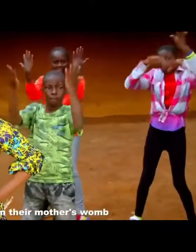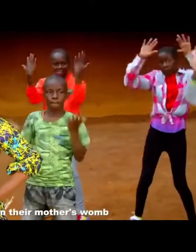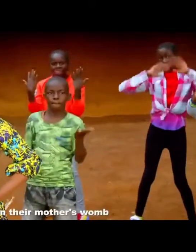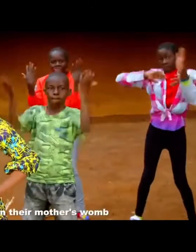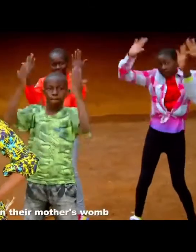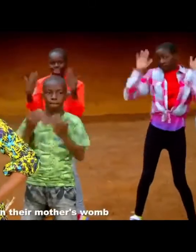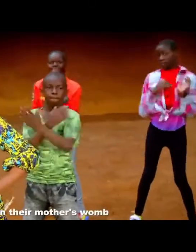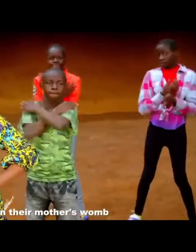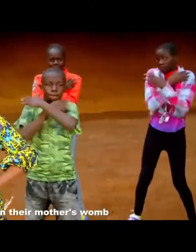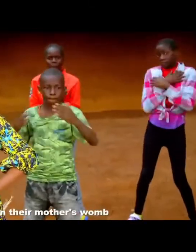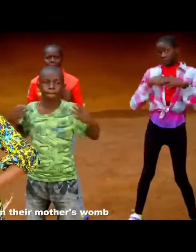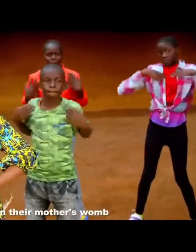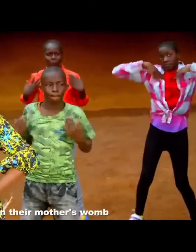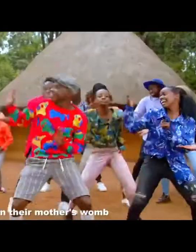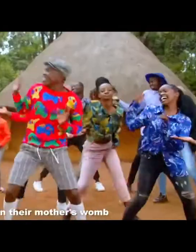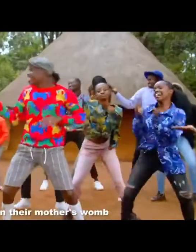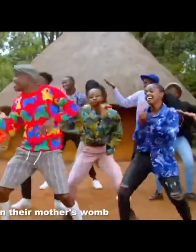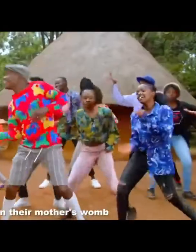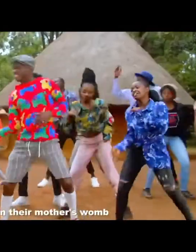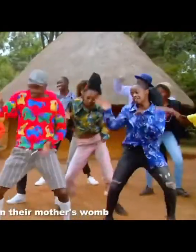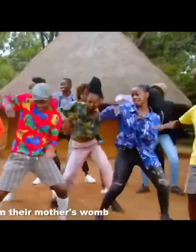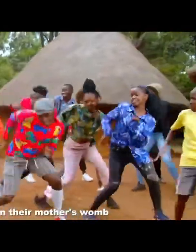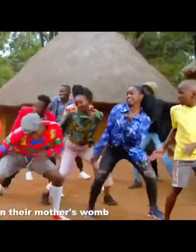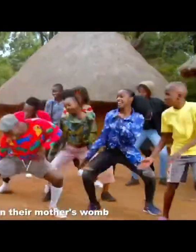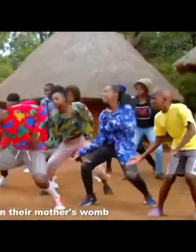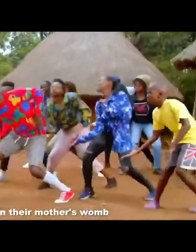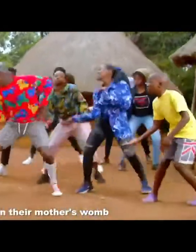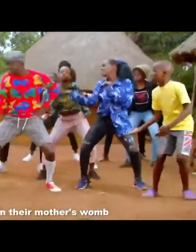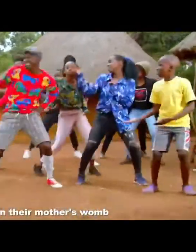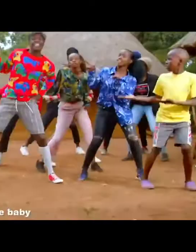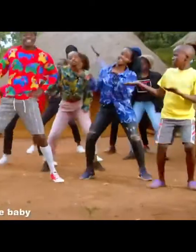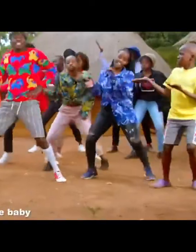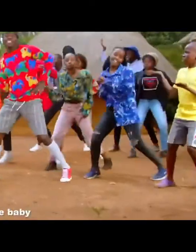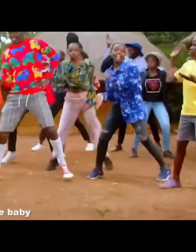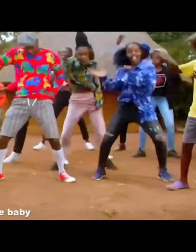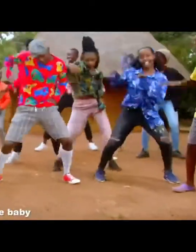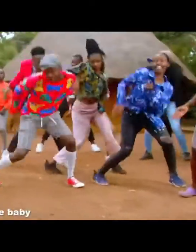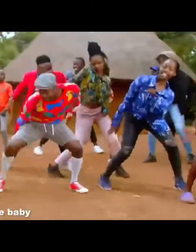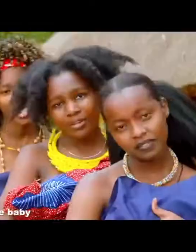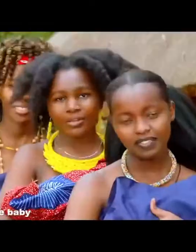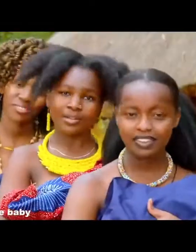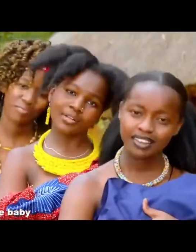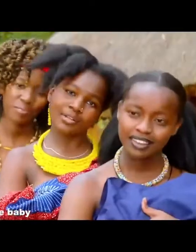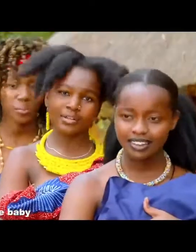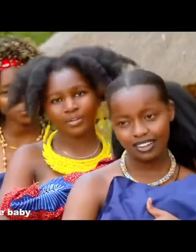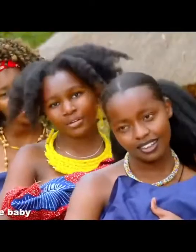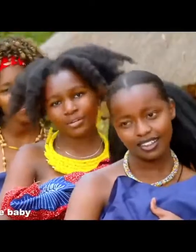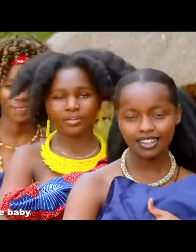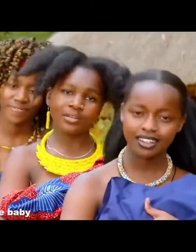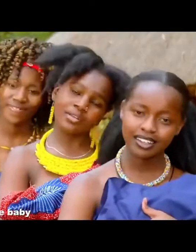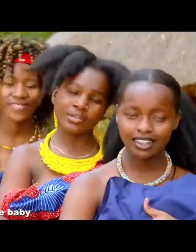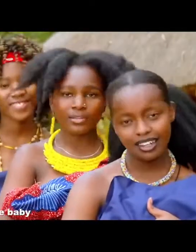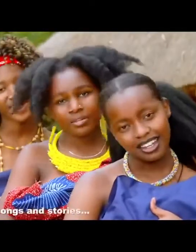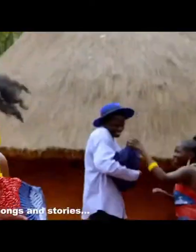Engage them hata wakiwa tumboni mwa mama. Zungumzie.